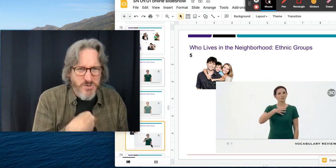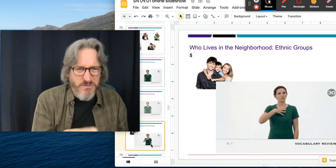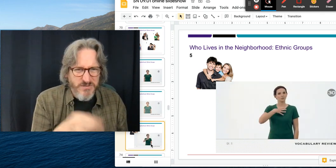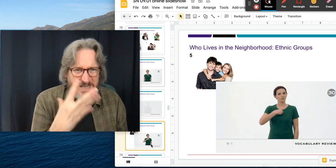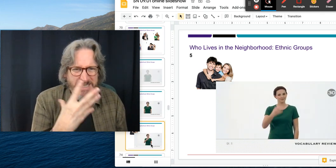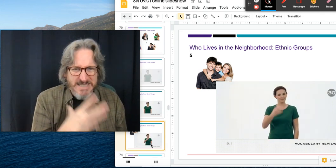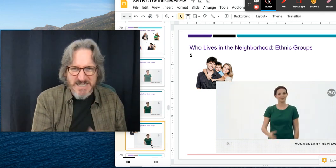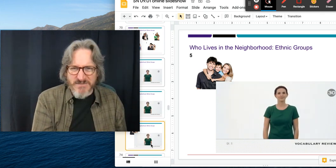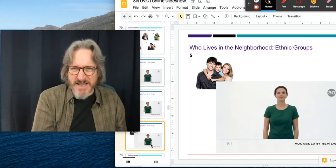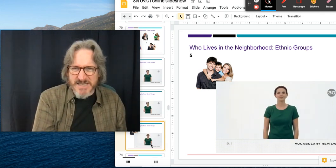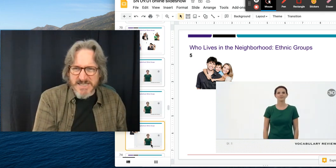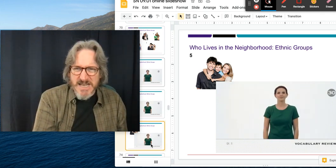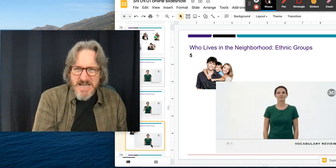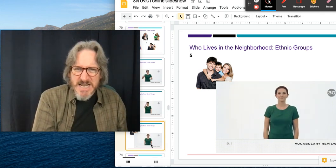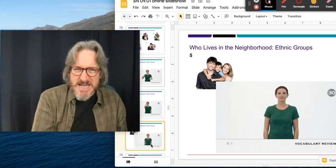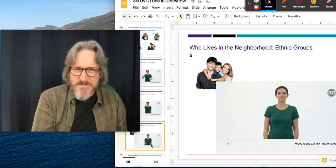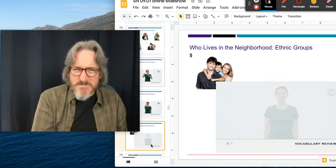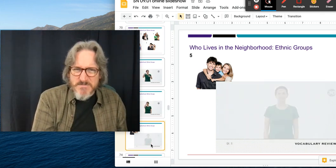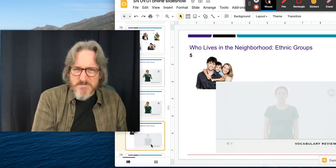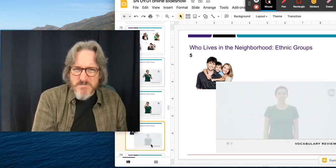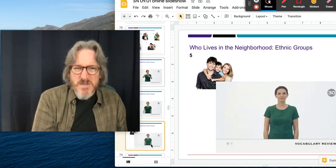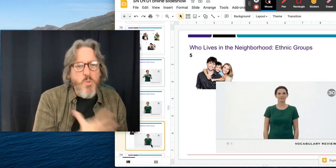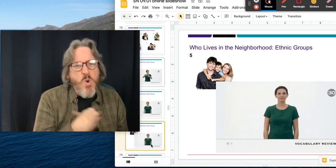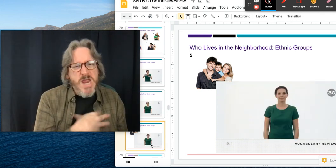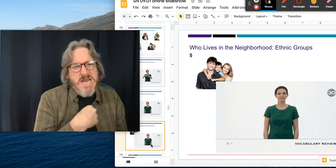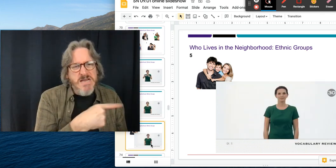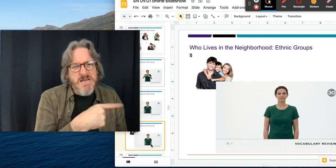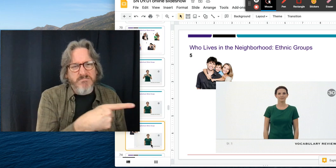there's that sort of flick to the face.